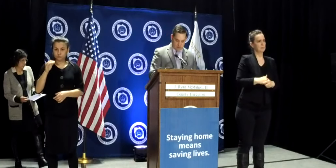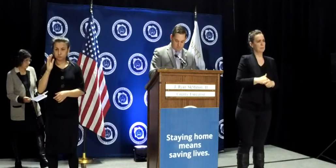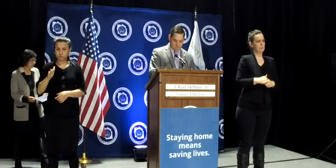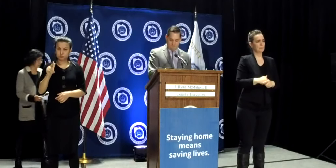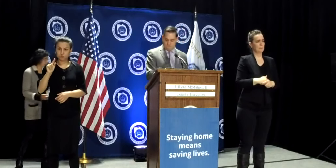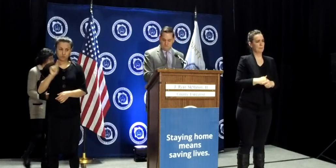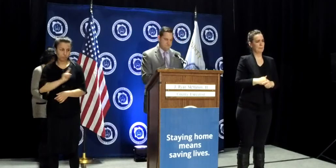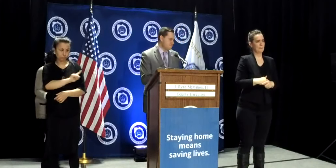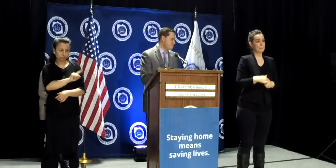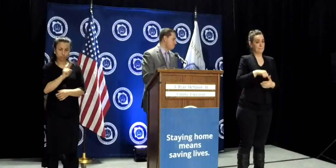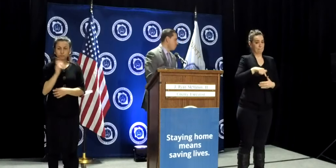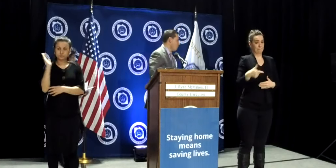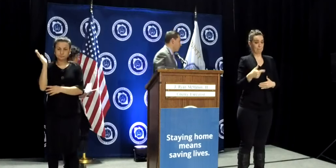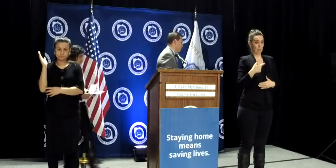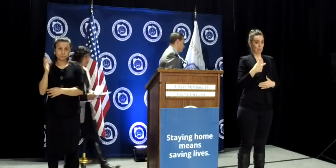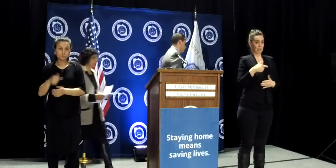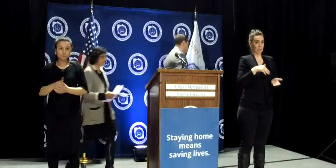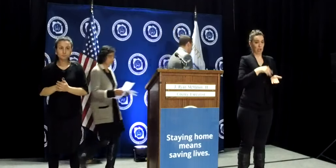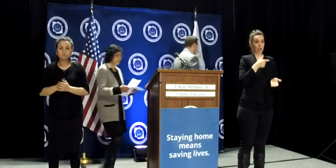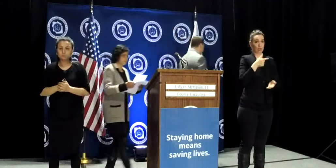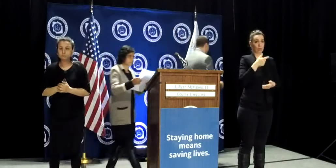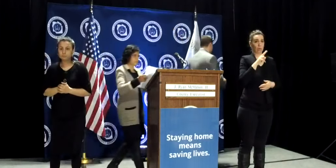come on up?